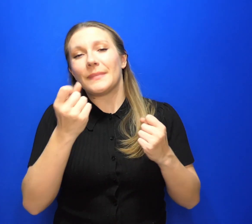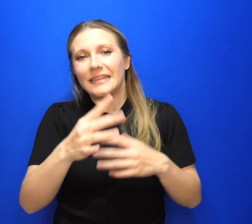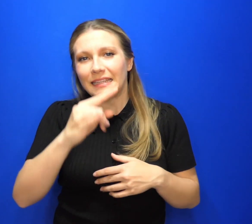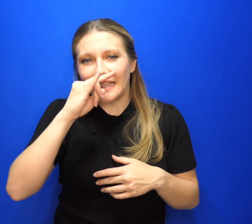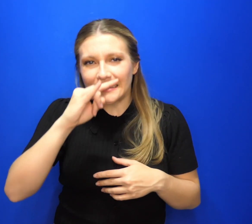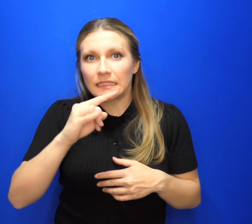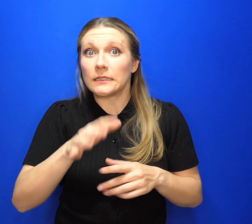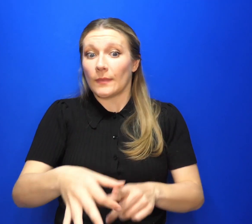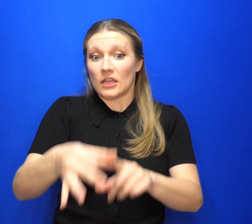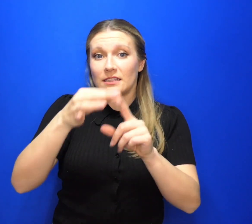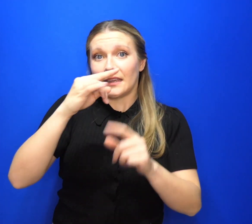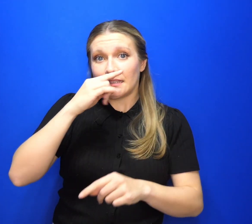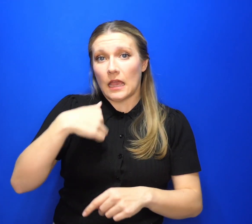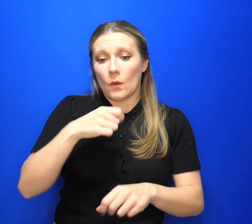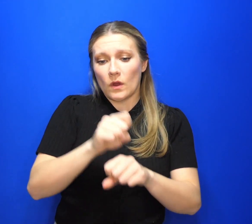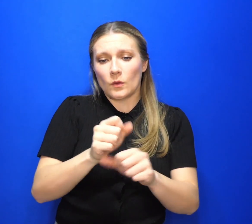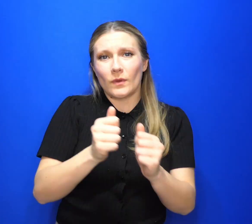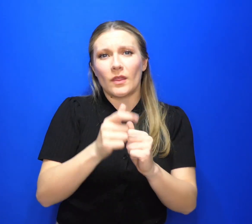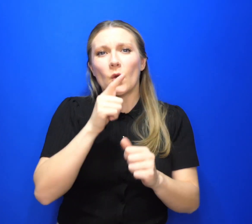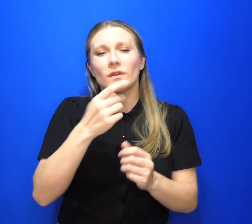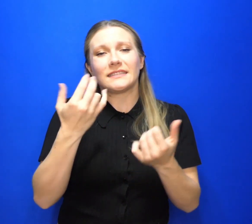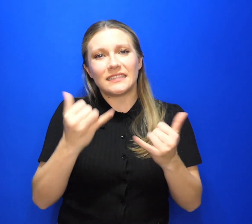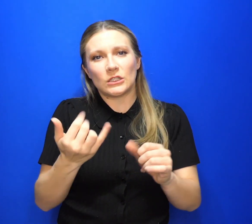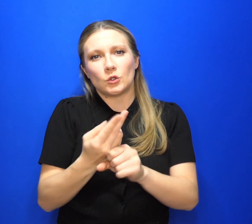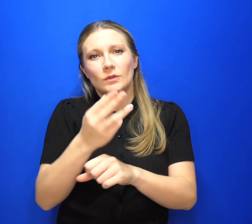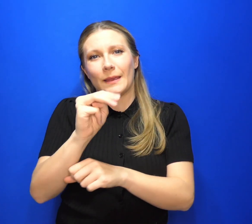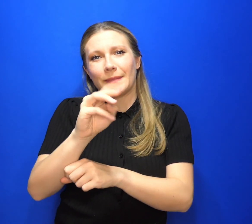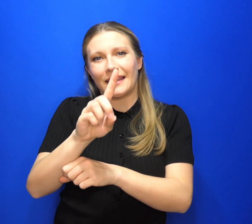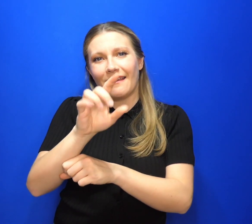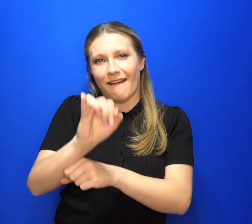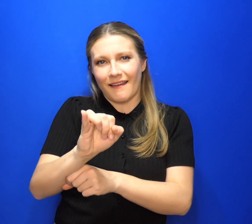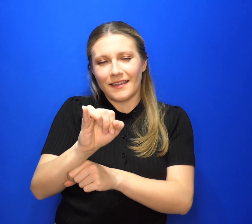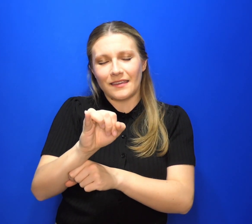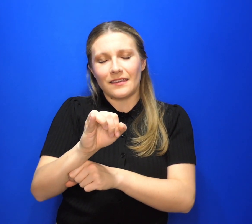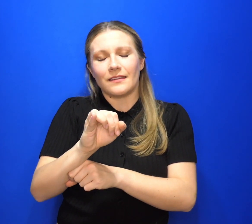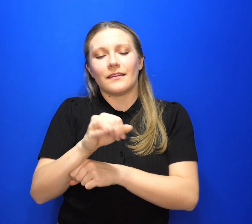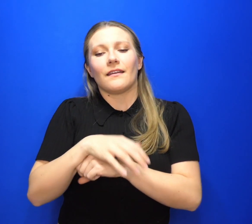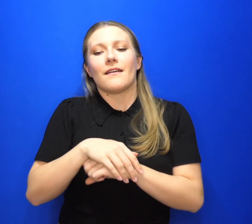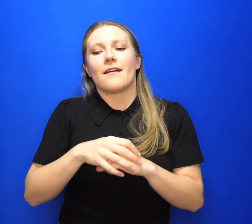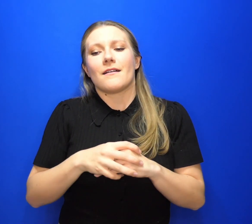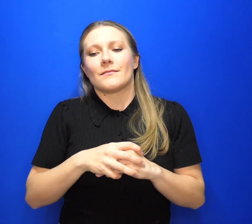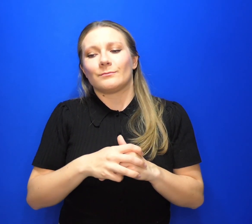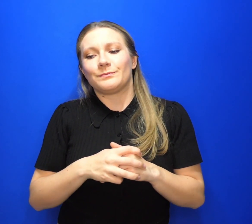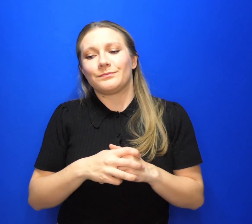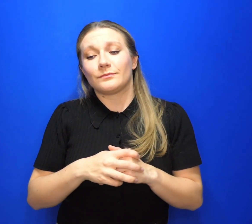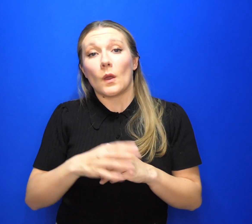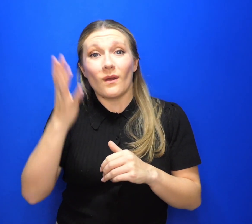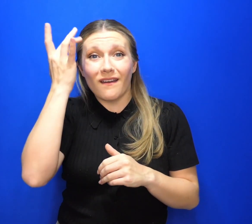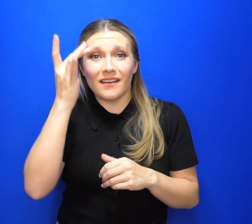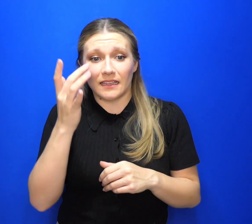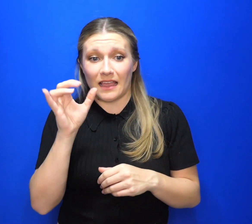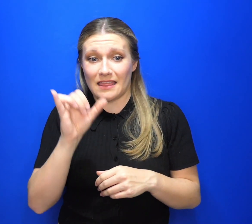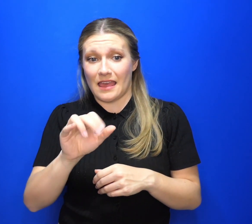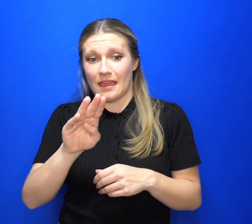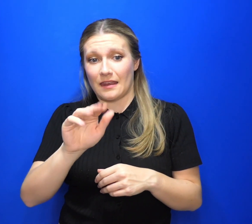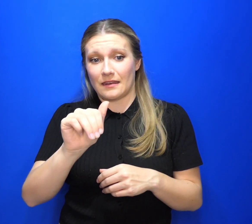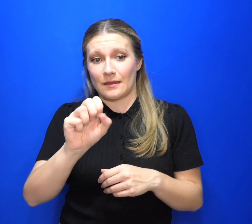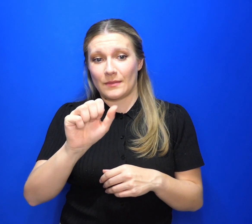injections or MDI. Because once that basal injection is there, you can't take it away. Yeah, this